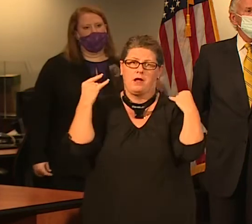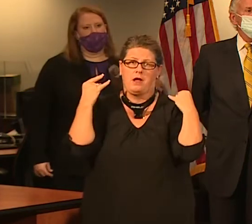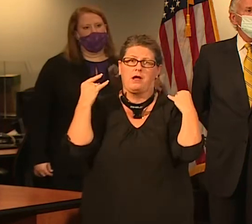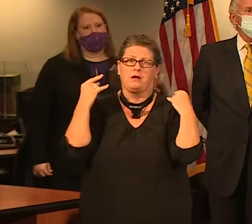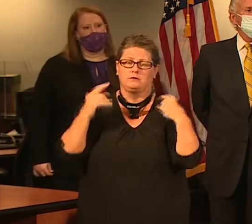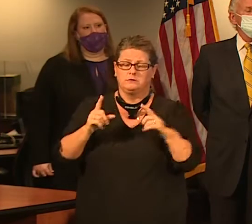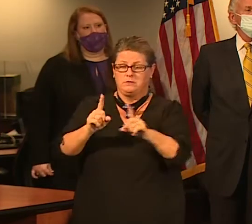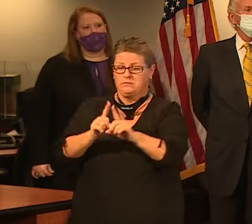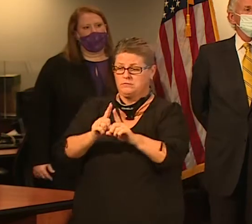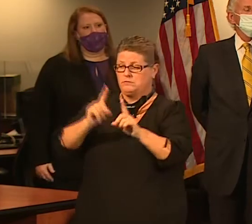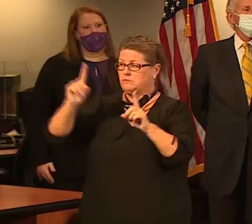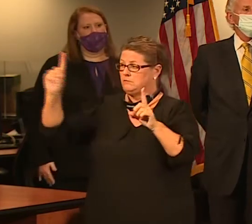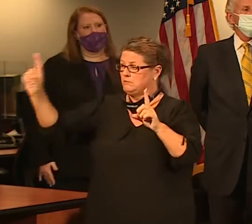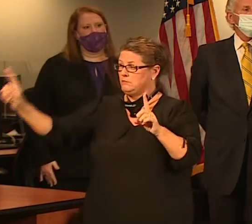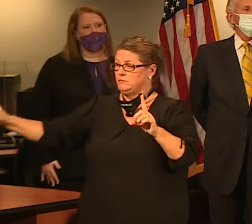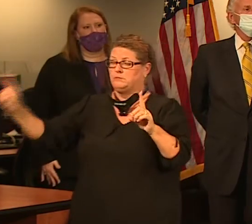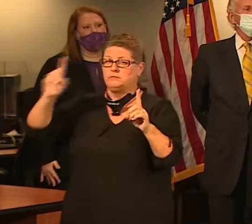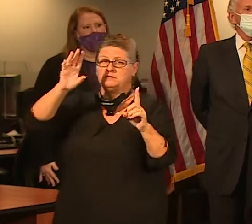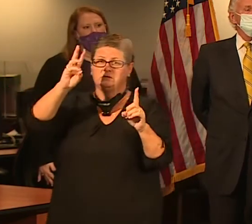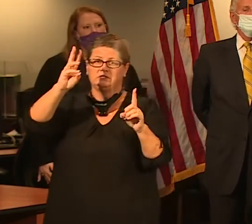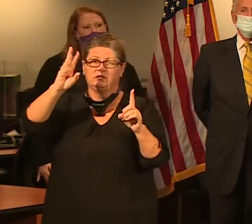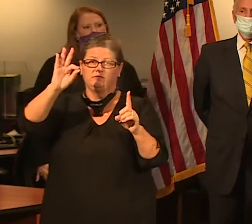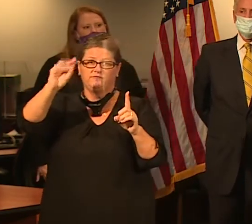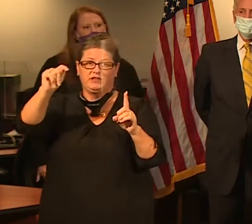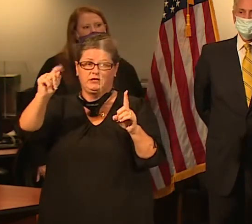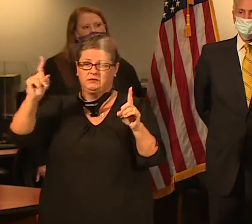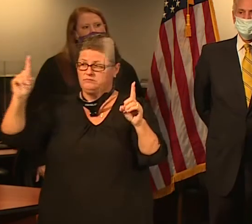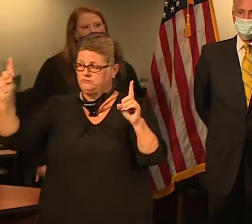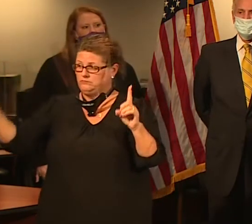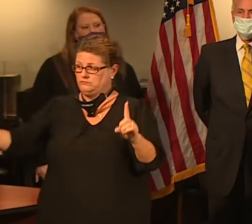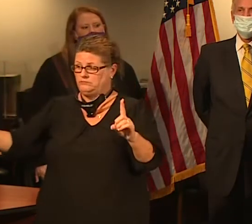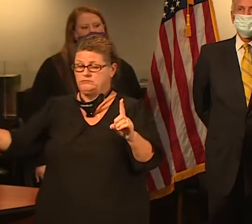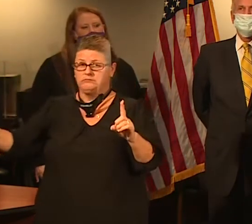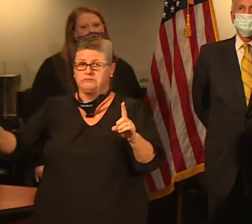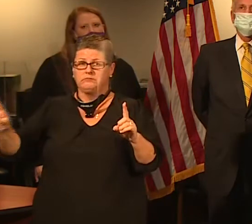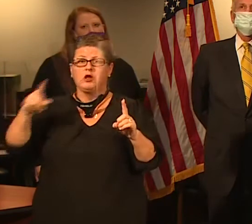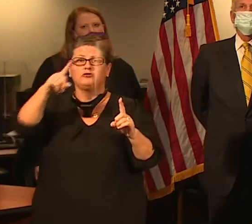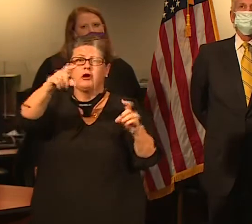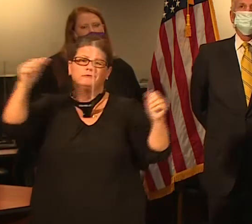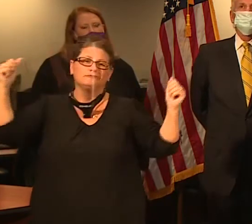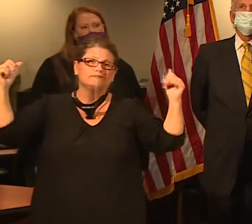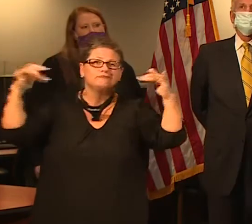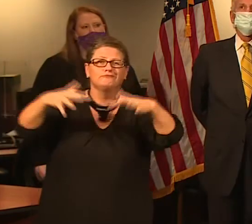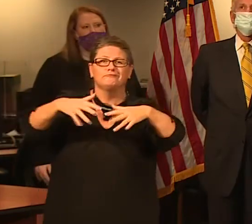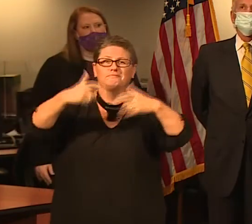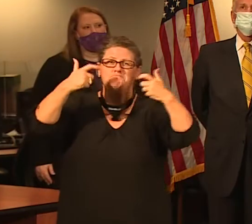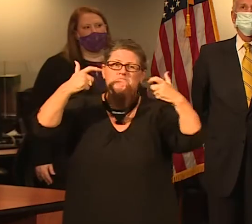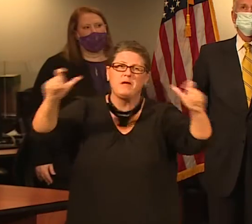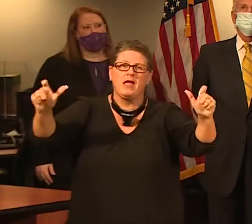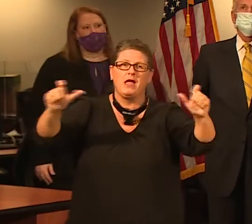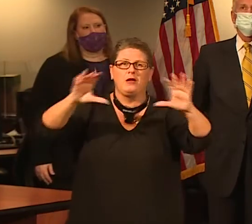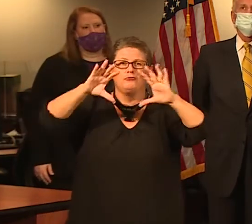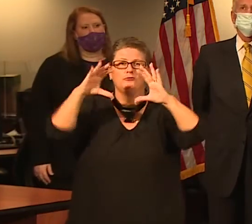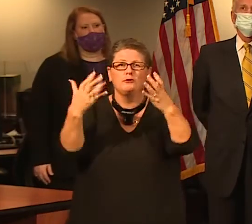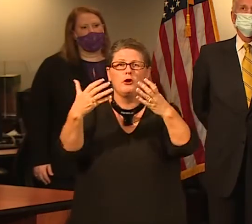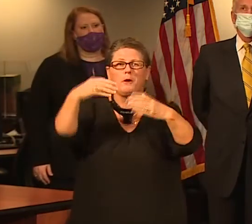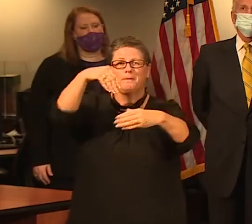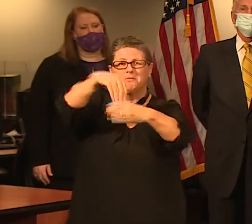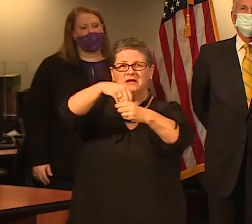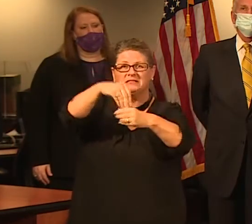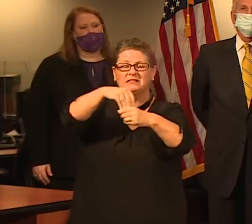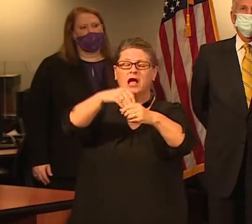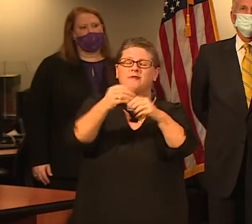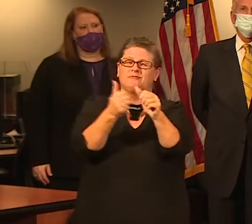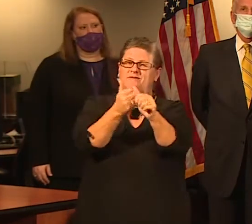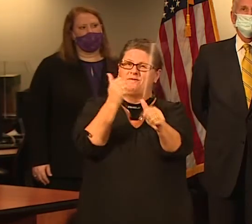feet of distance from others. Please avoid group settings, especially in indoor spaces, and make sure you